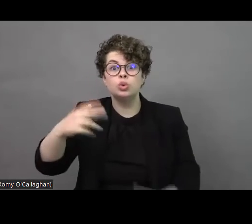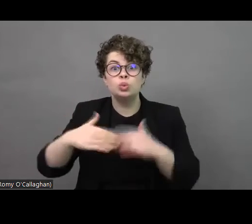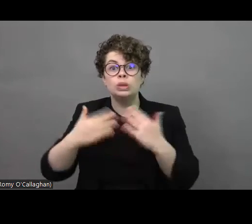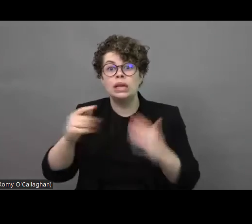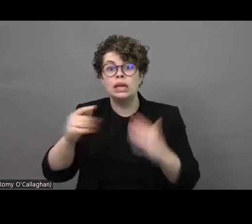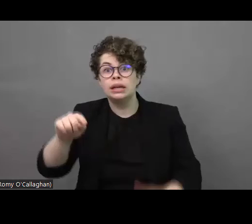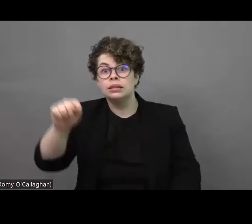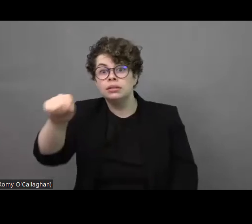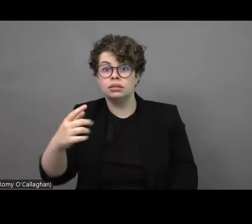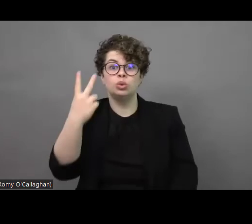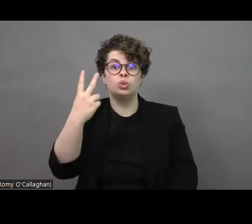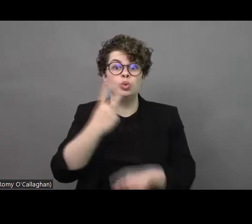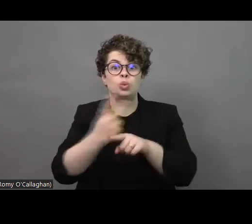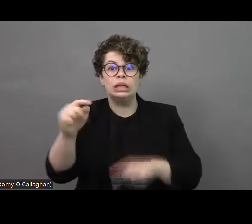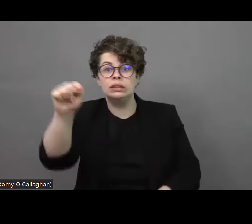so